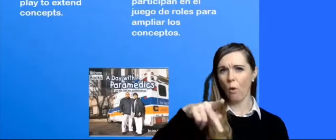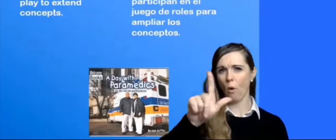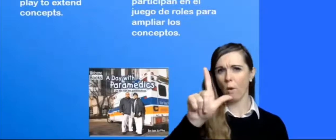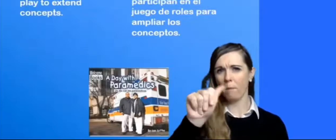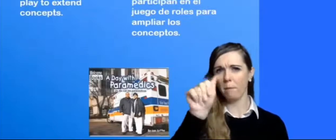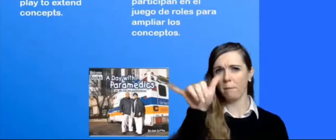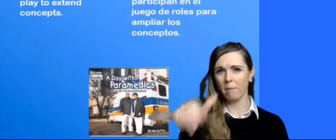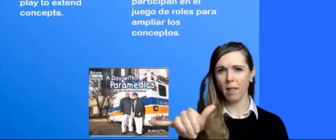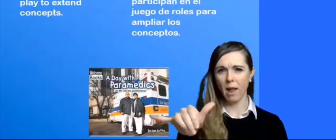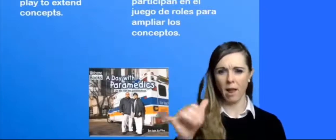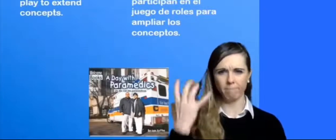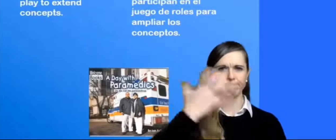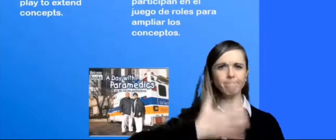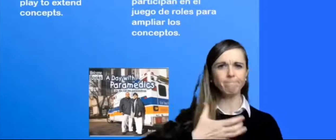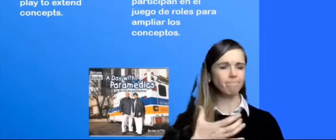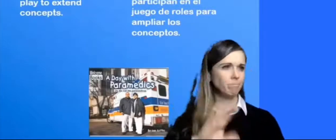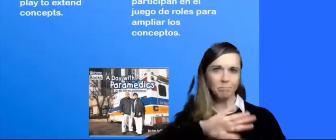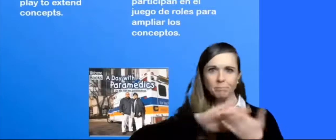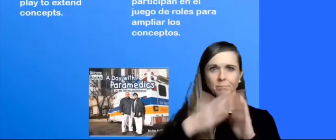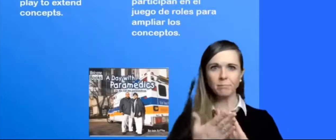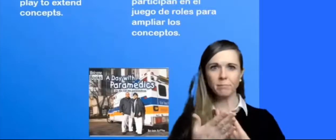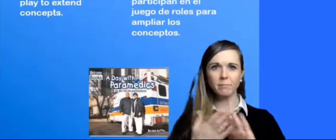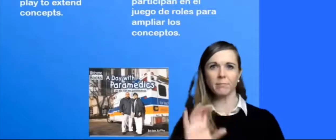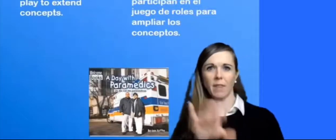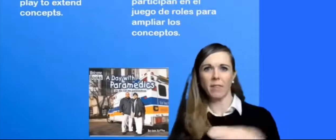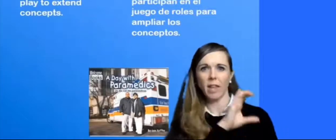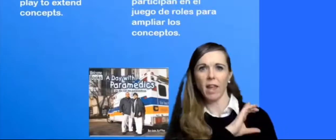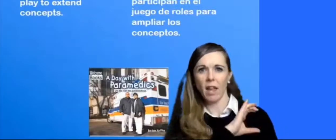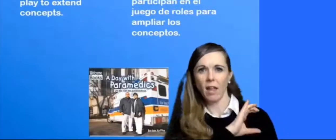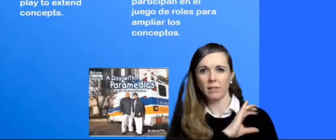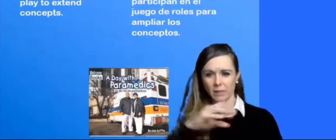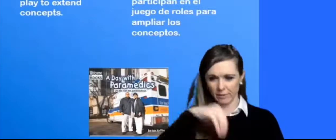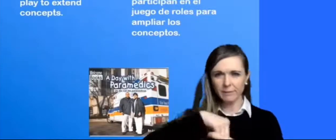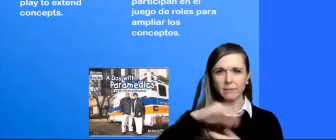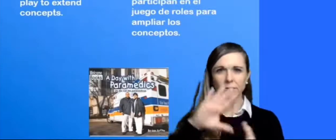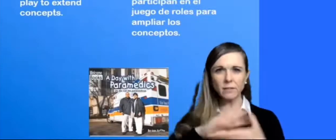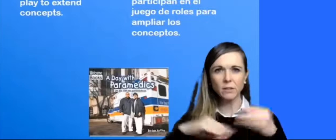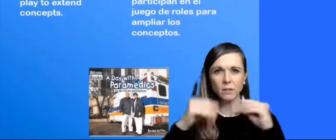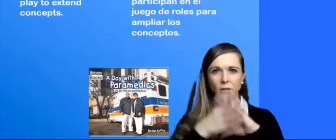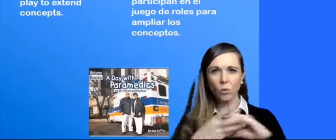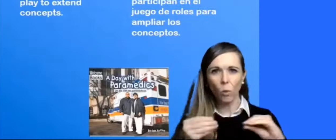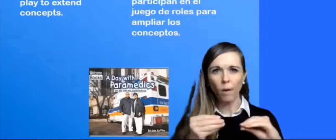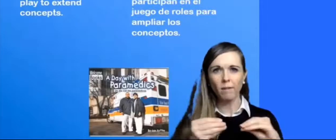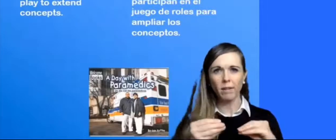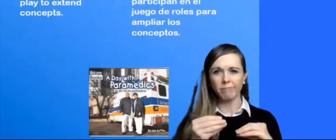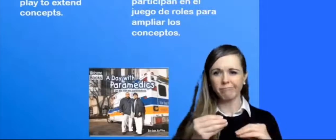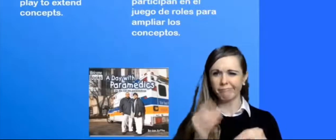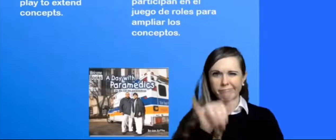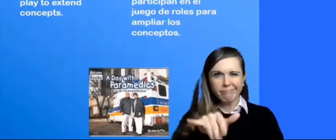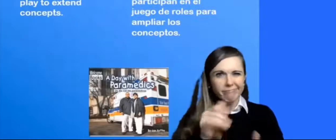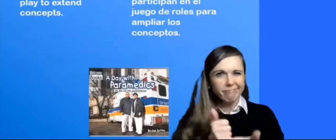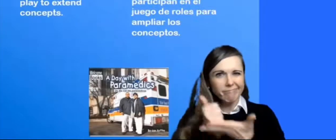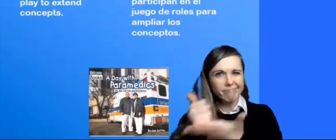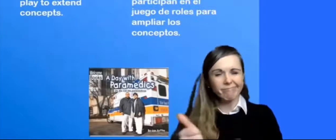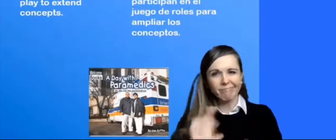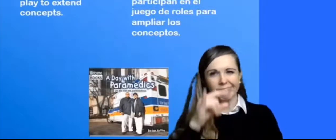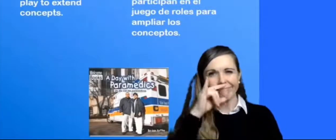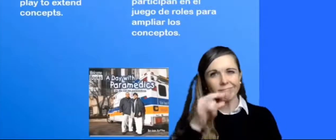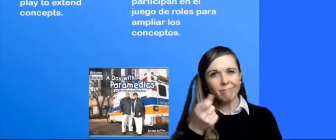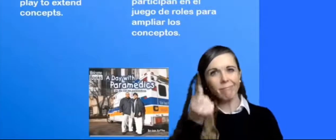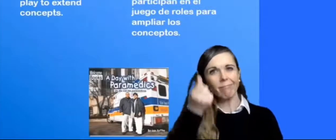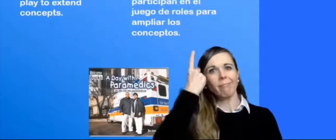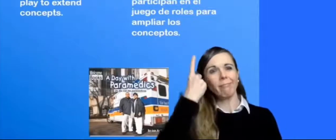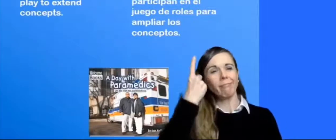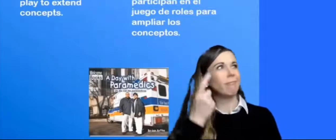Deaf readers will typically role play and take on the characteristics of a character in the story.